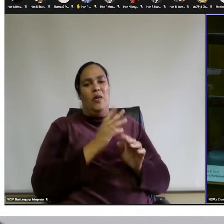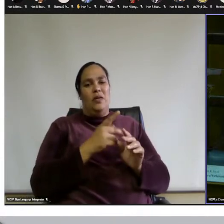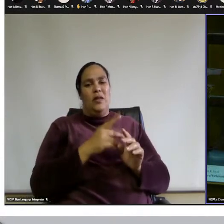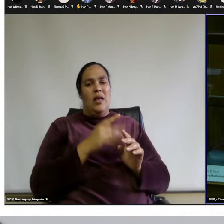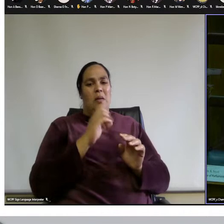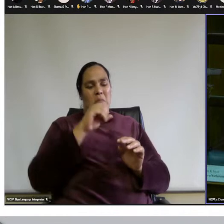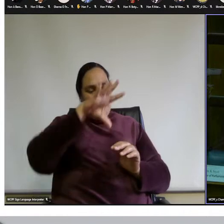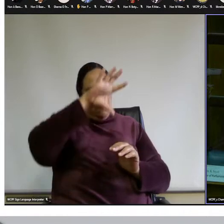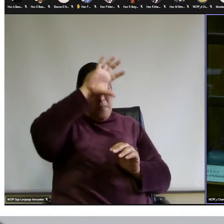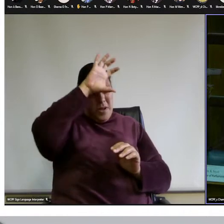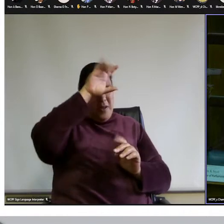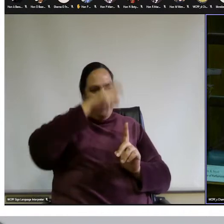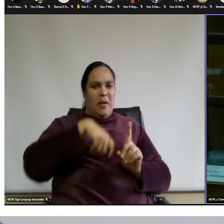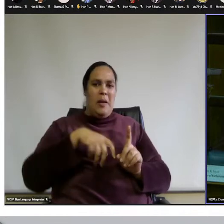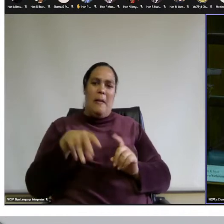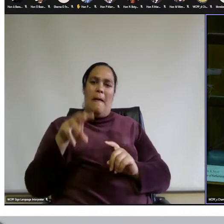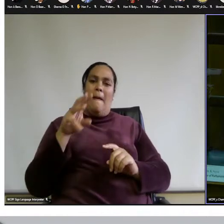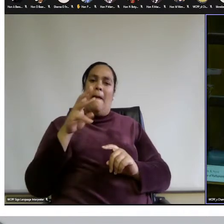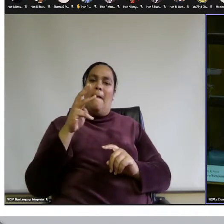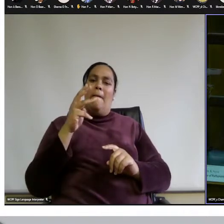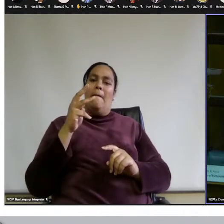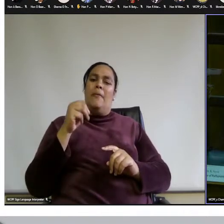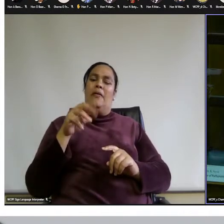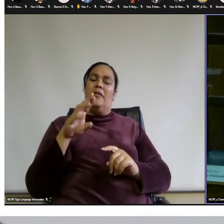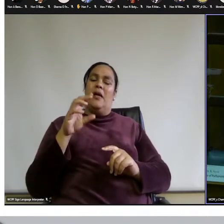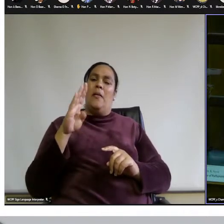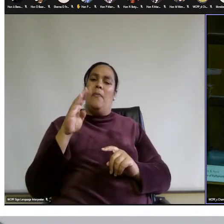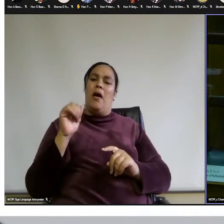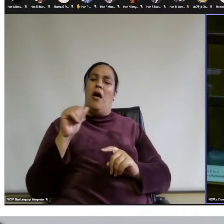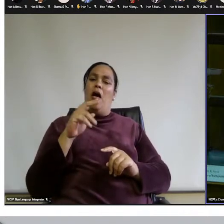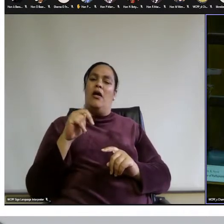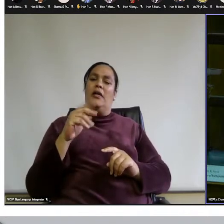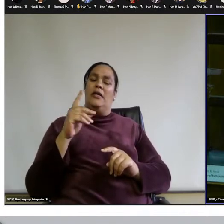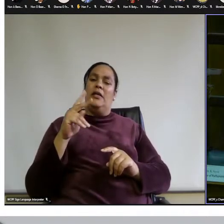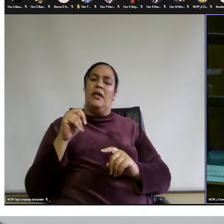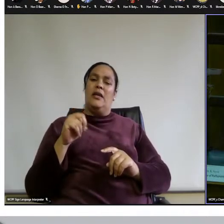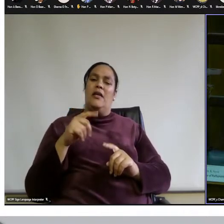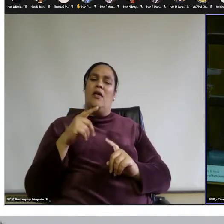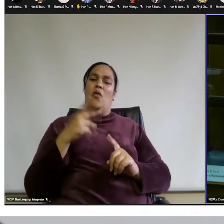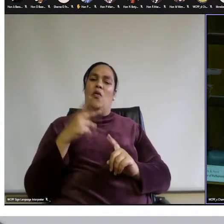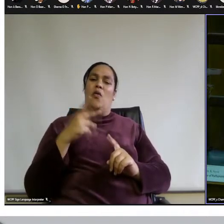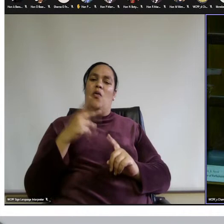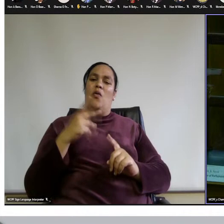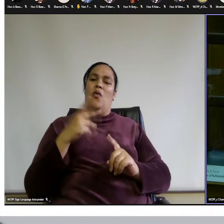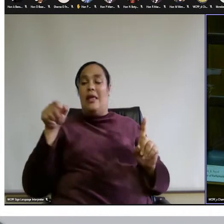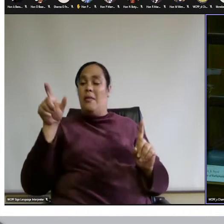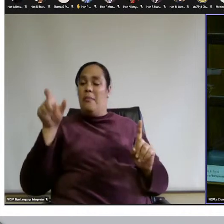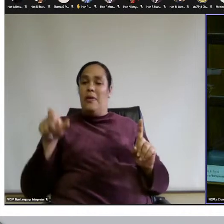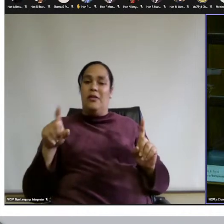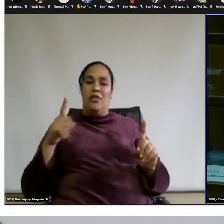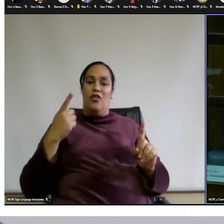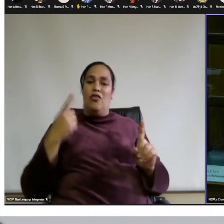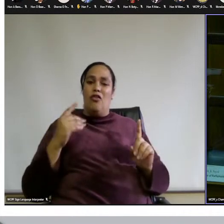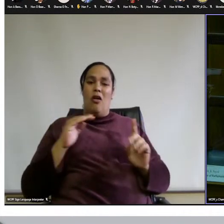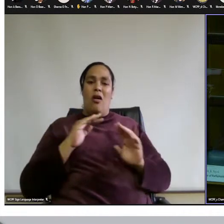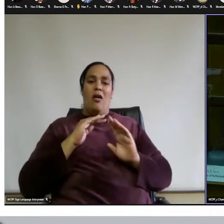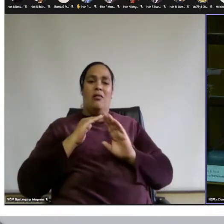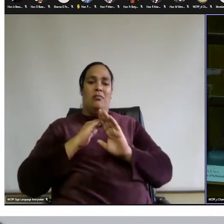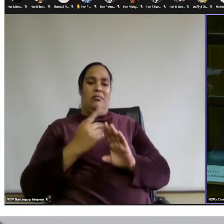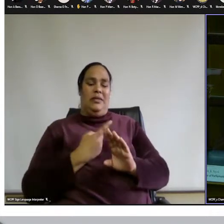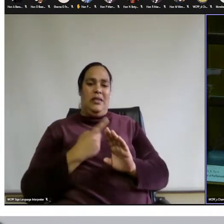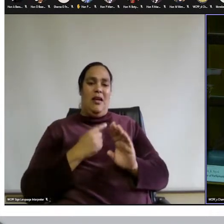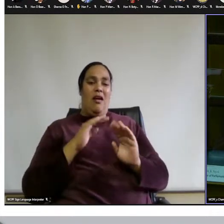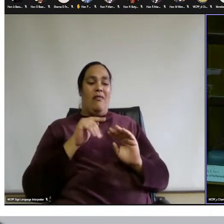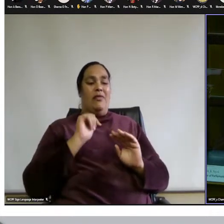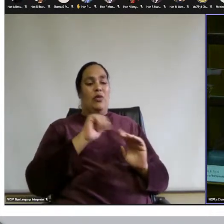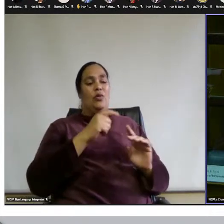whistleblower, Mr. Khasant Abade, during last week's sitting, a platform where Mr. Abade cannot defend himself after he